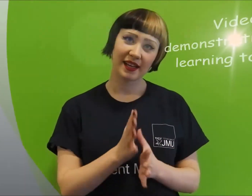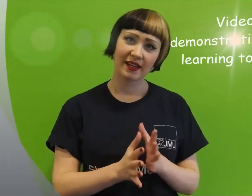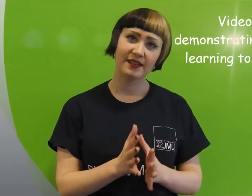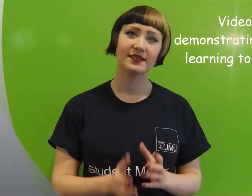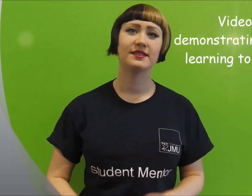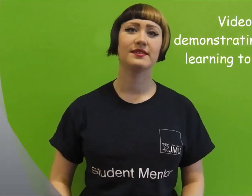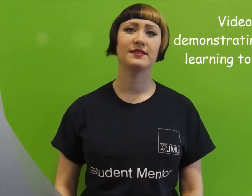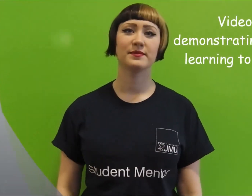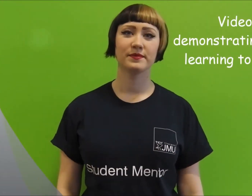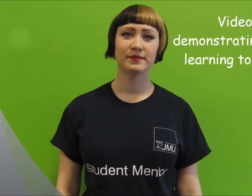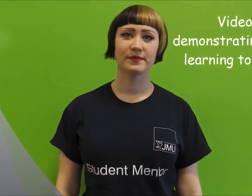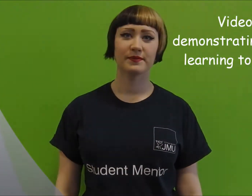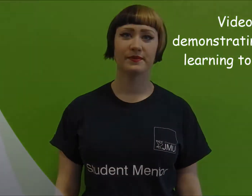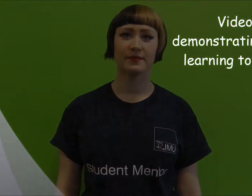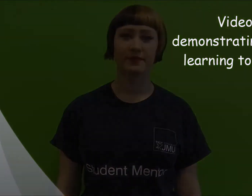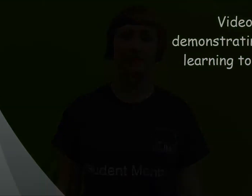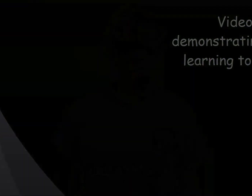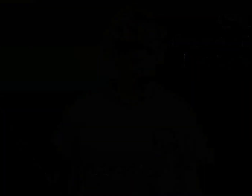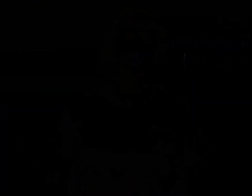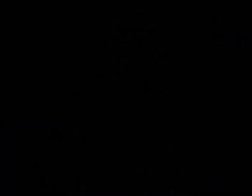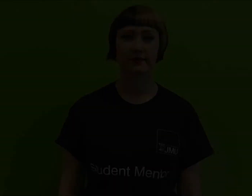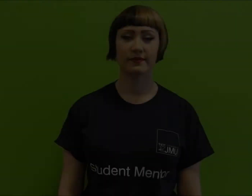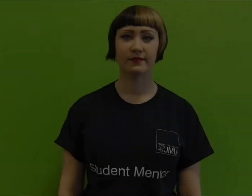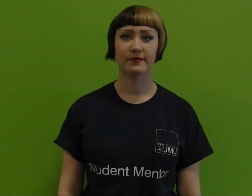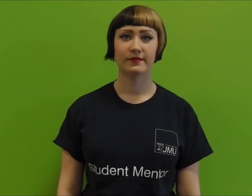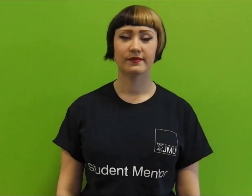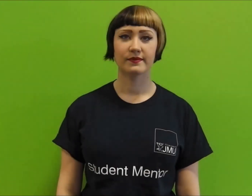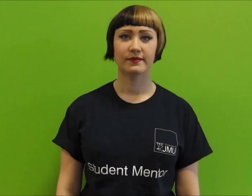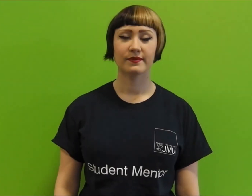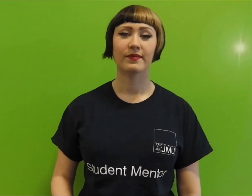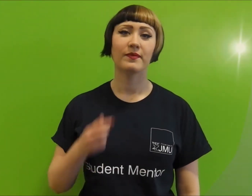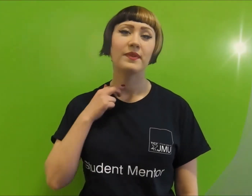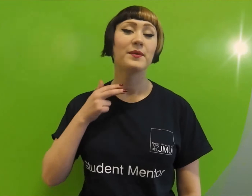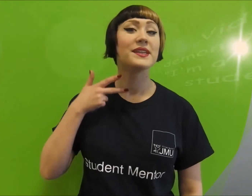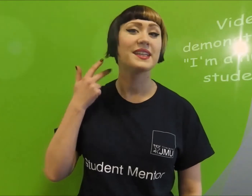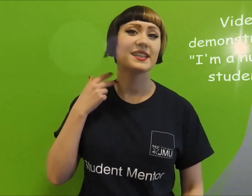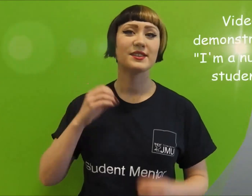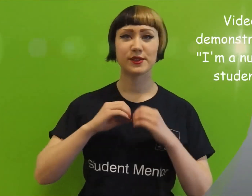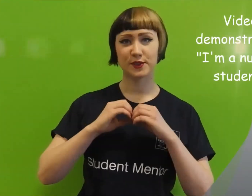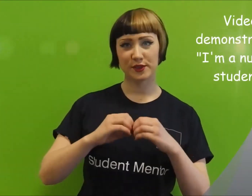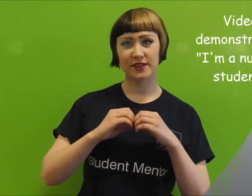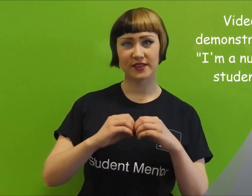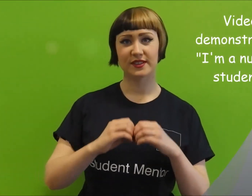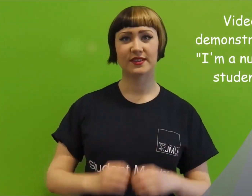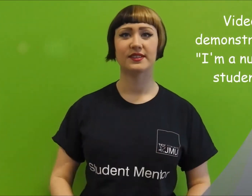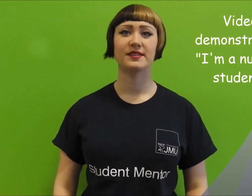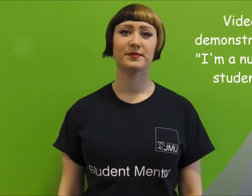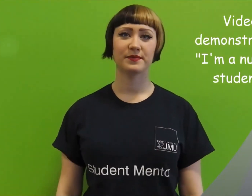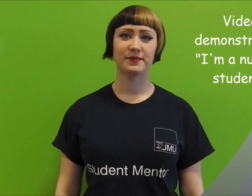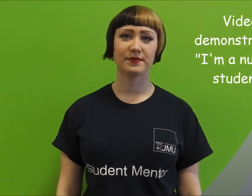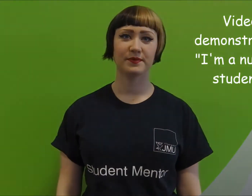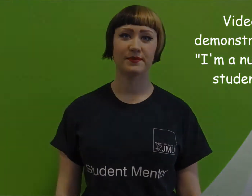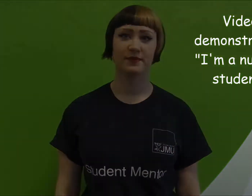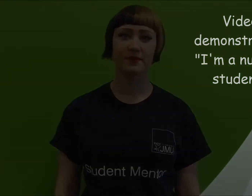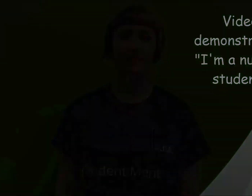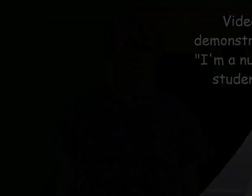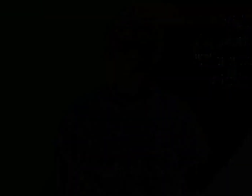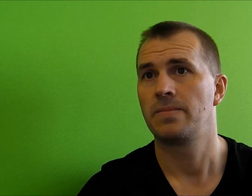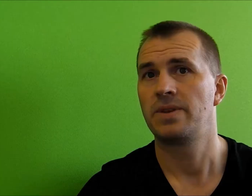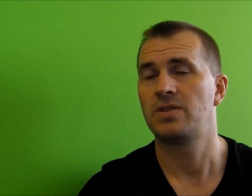things because we realised that it was actually quite easy to learn as long as you kept it quite basic. So we decided that this is